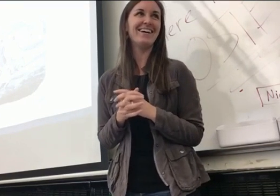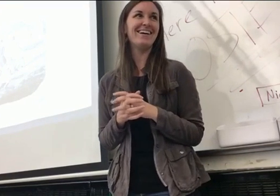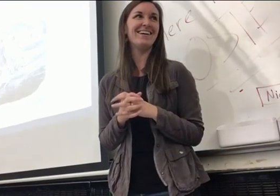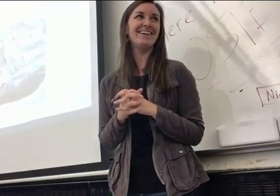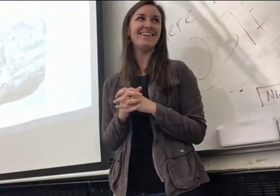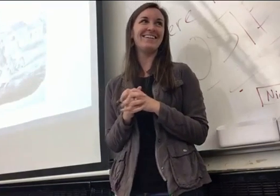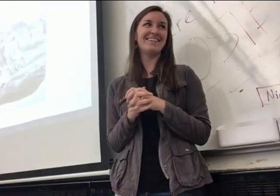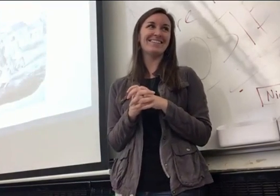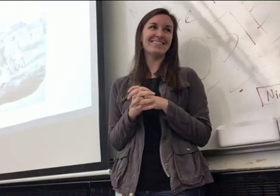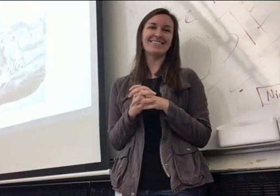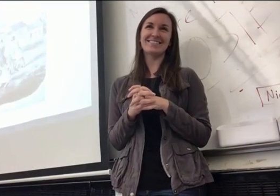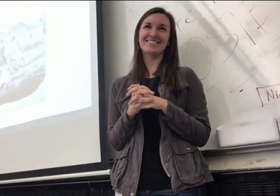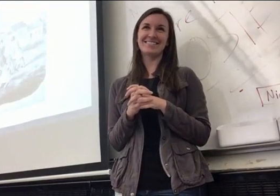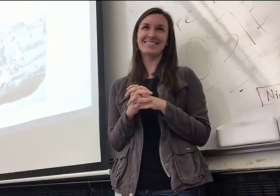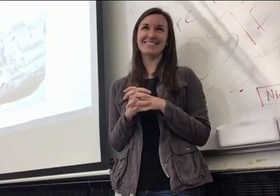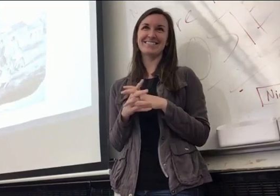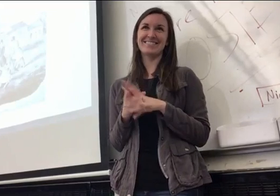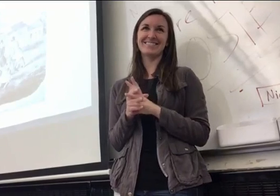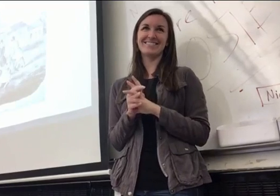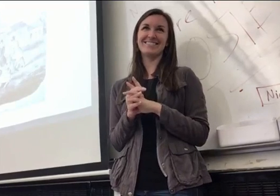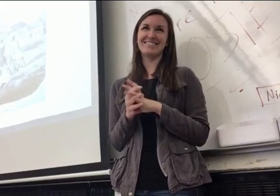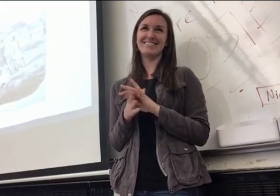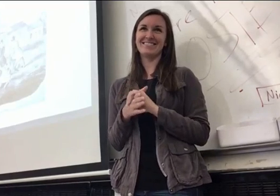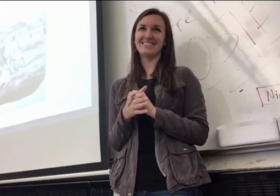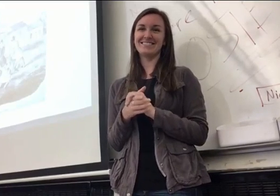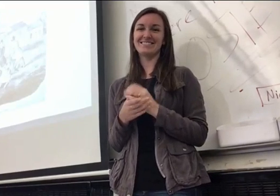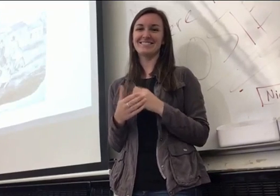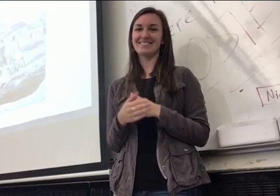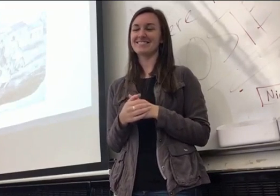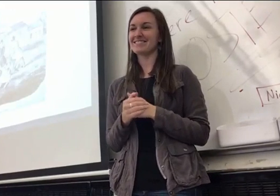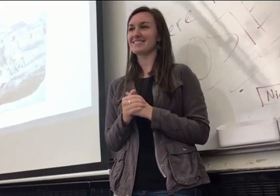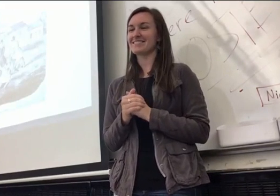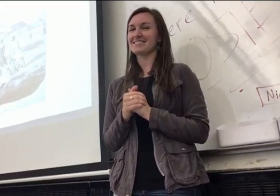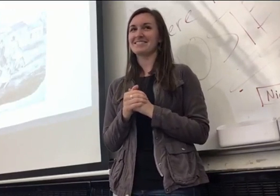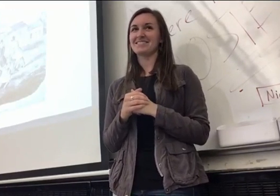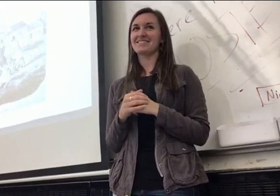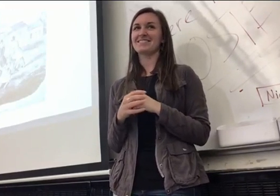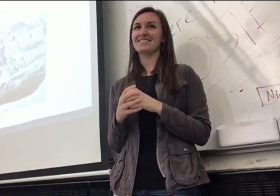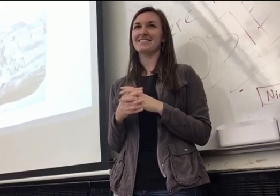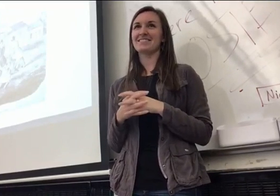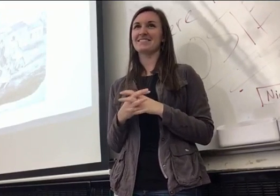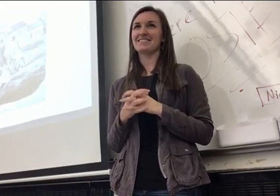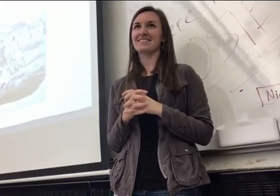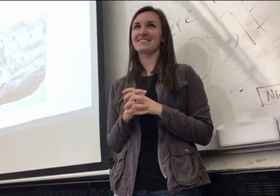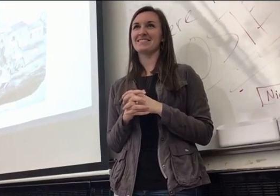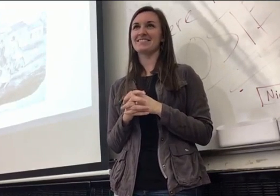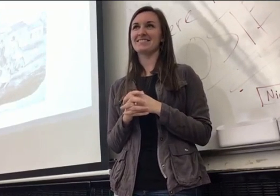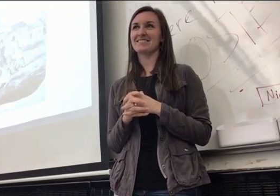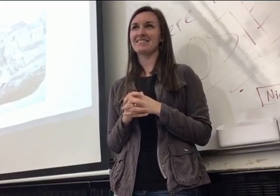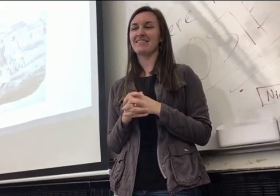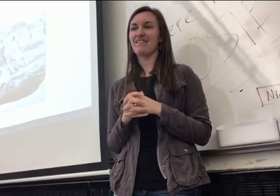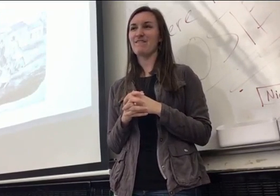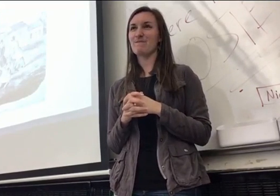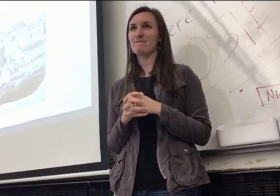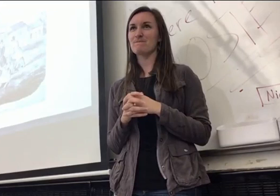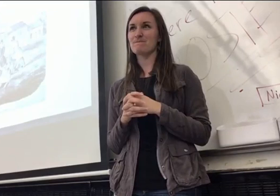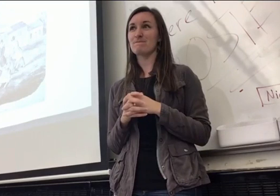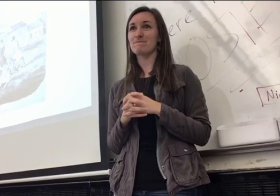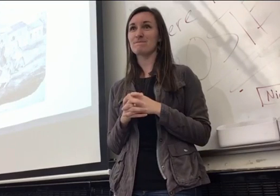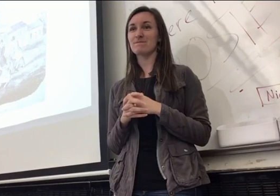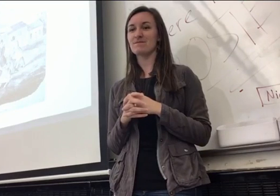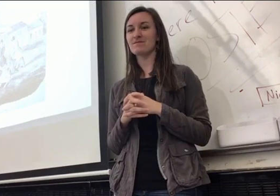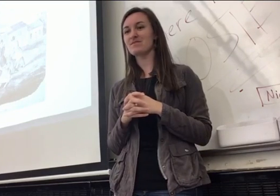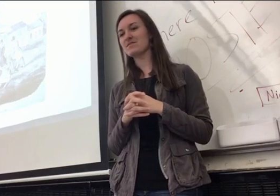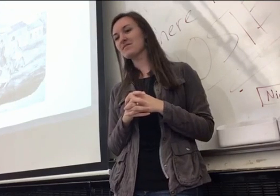Socks. So if you are wearing socks. You are wearing socks. So give me money. You can say please. No,